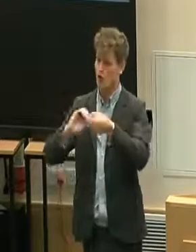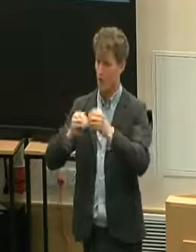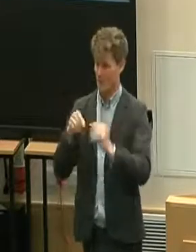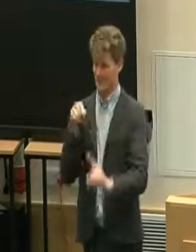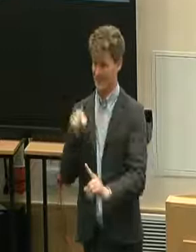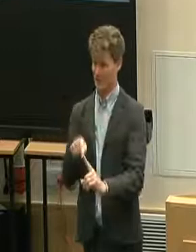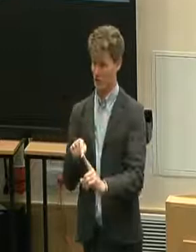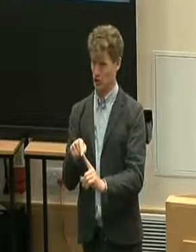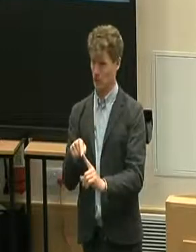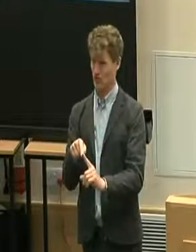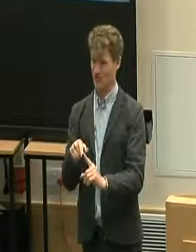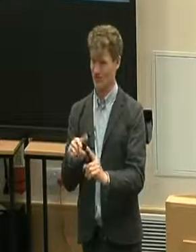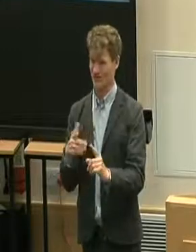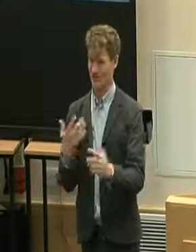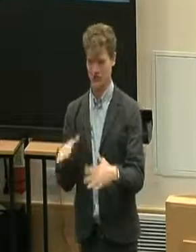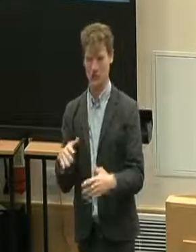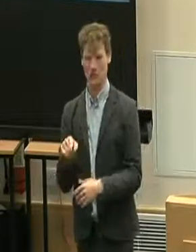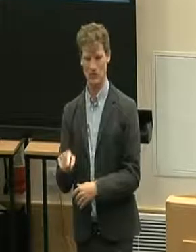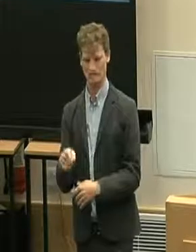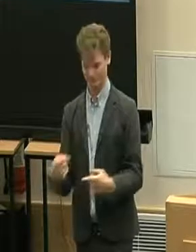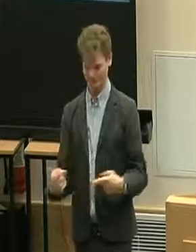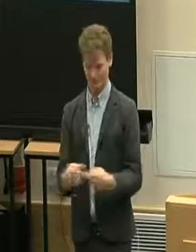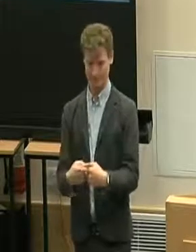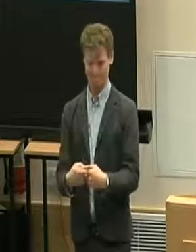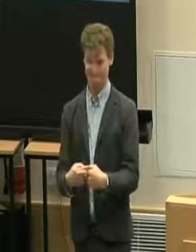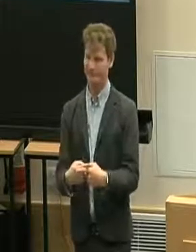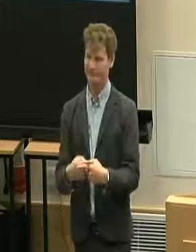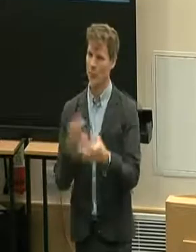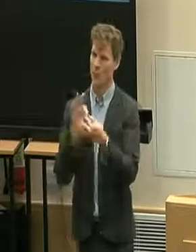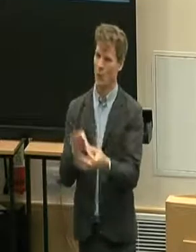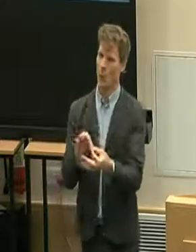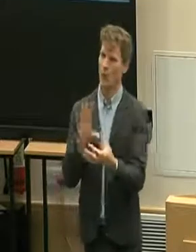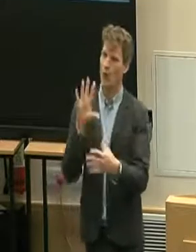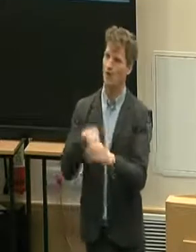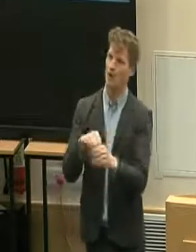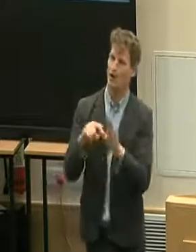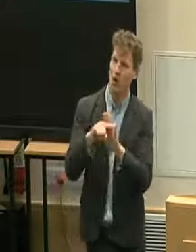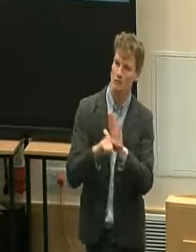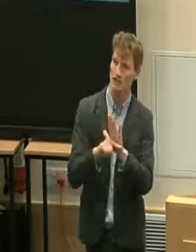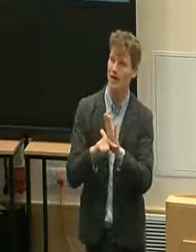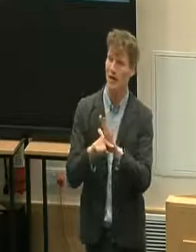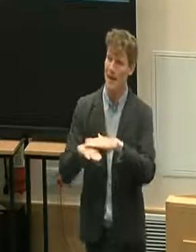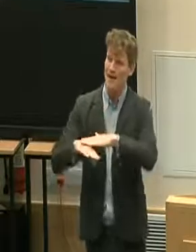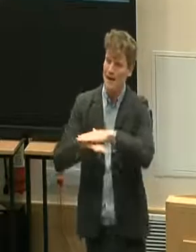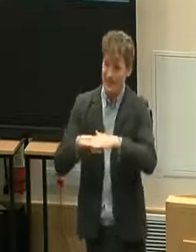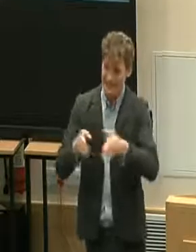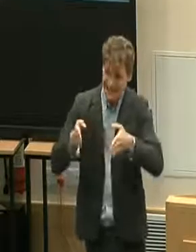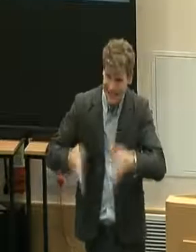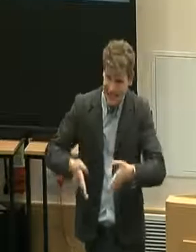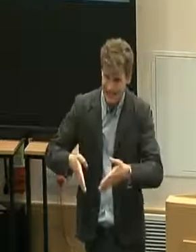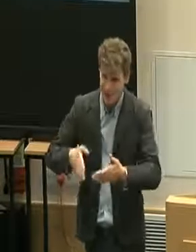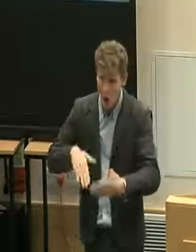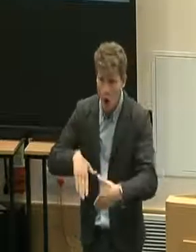have in policy is the basic needs approach is understandable, and economists can make sense of